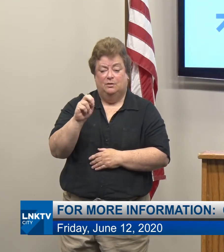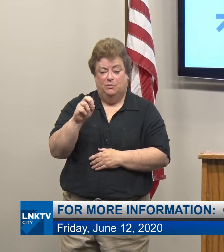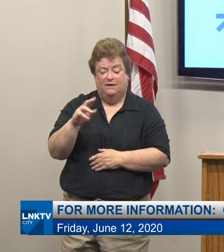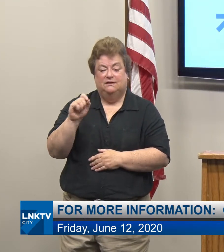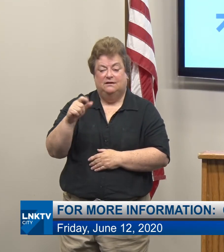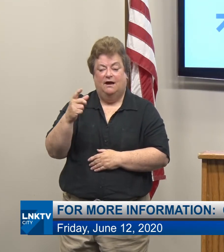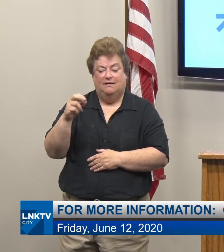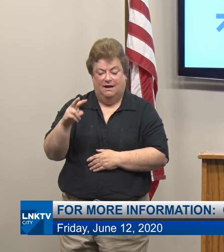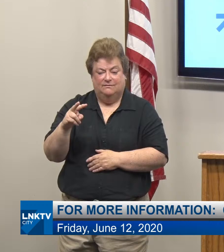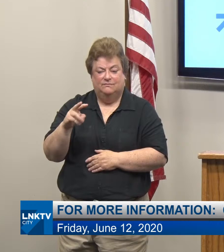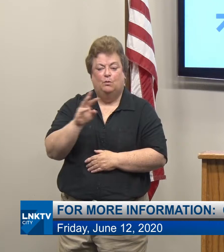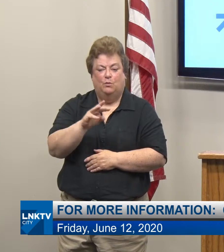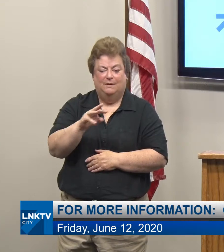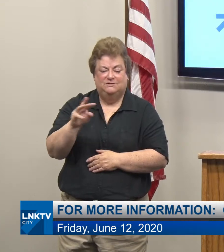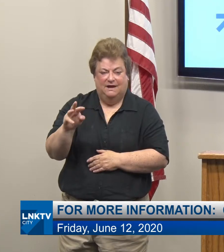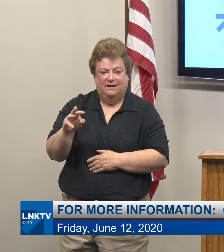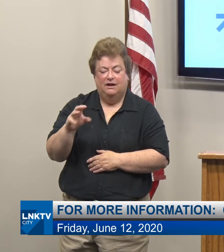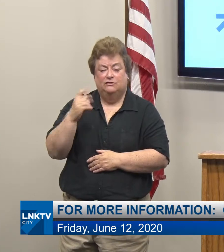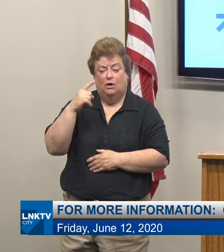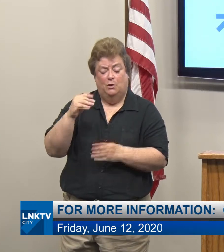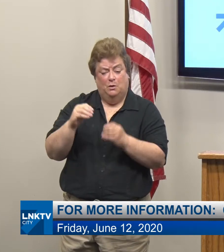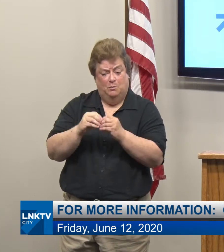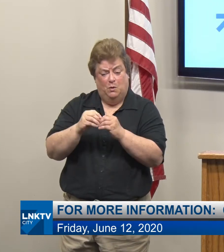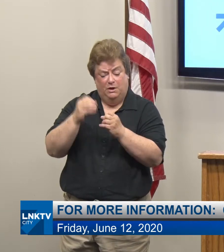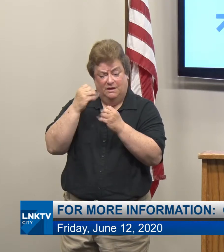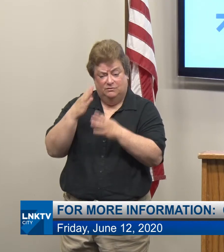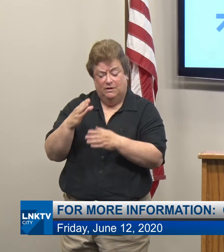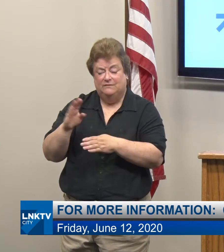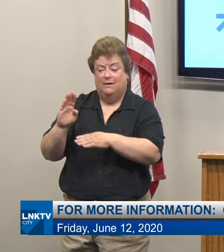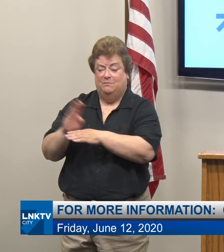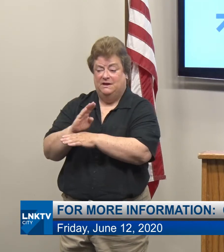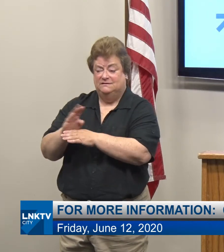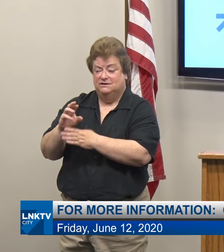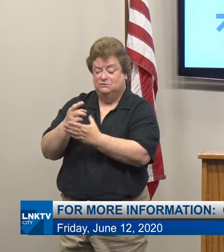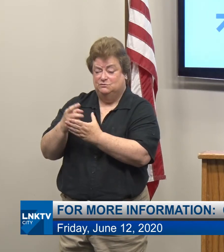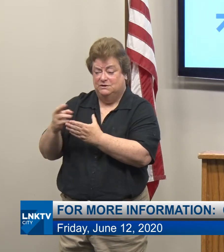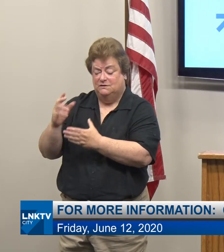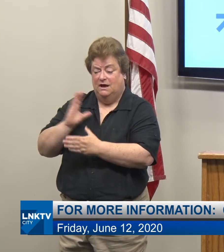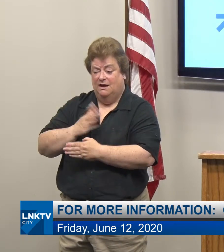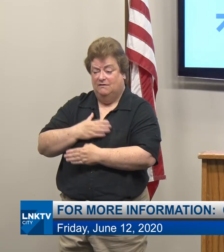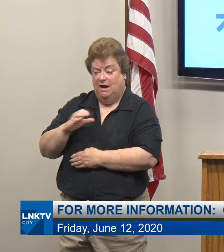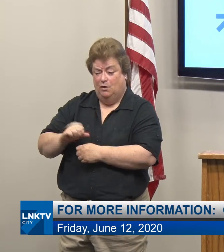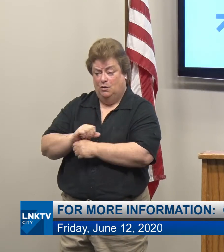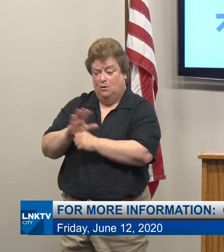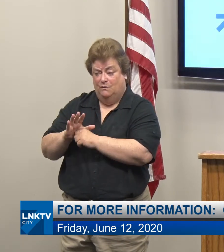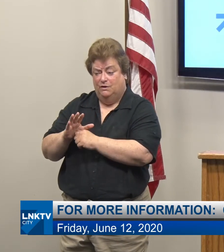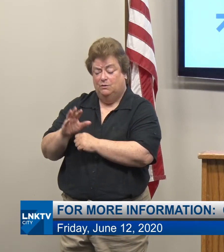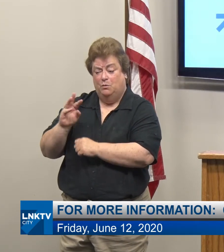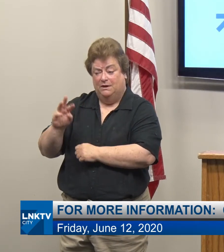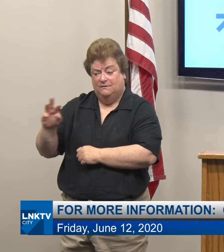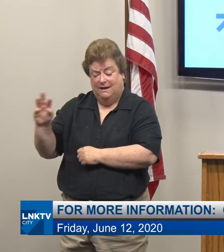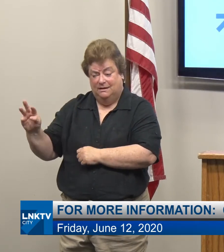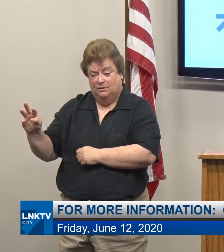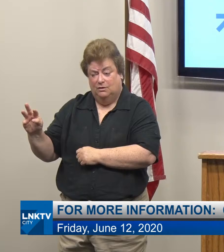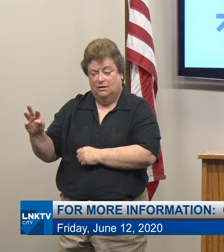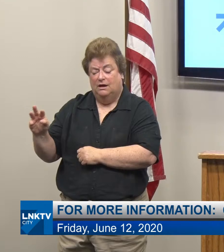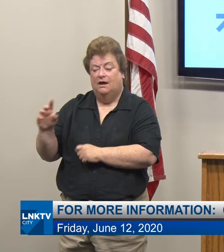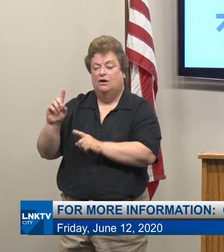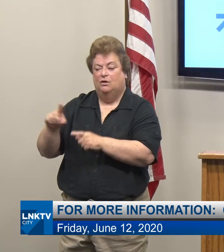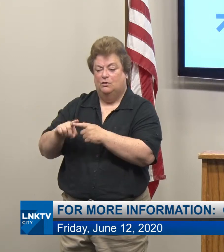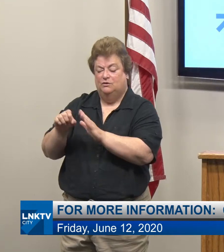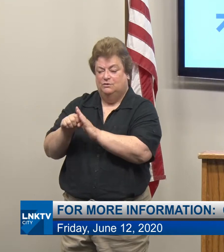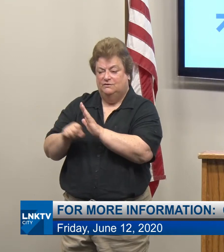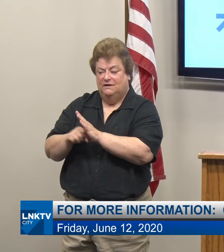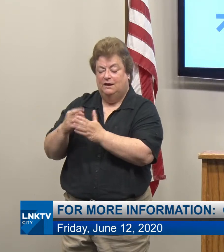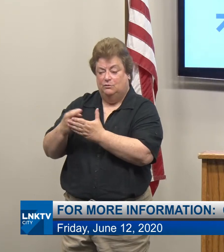getnebraskagrowing.nebraska.gov website. So again, for more information, you can check out the Business Resources page of our COVID-19 website and go to the section on state